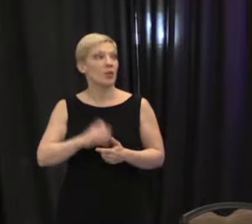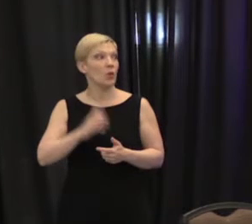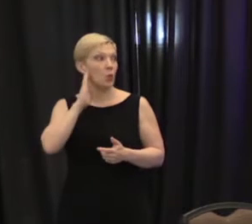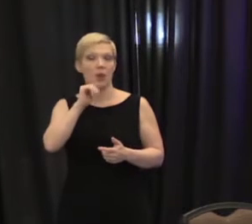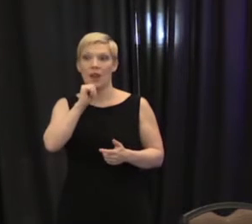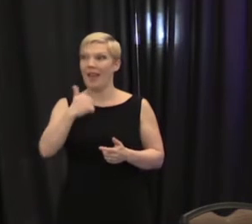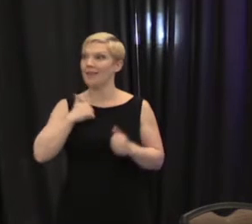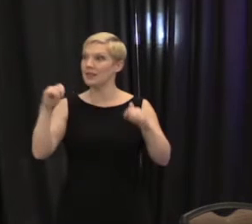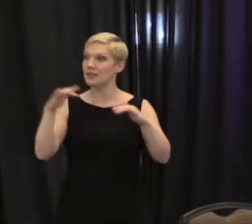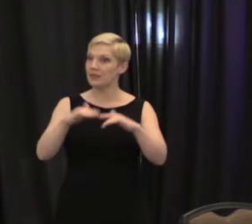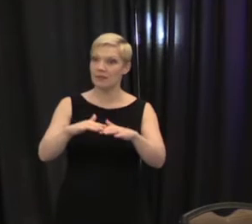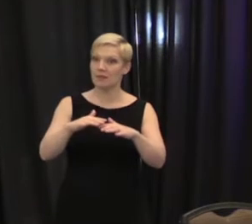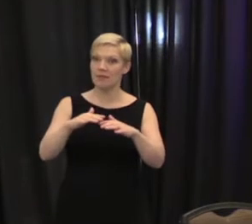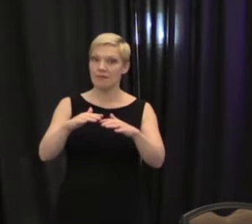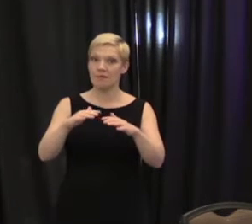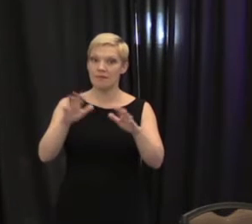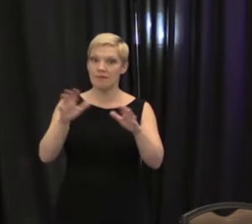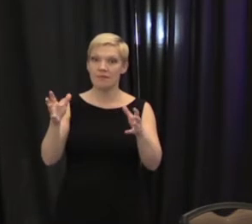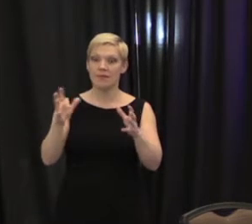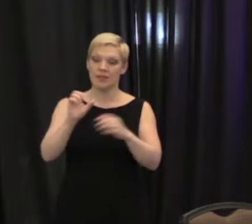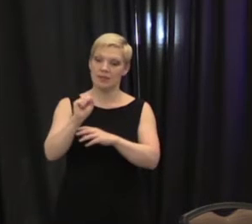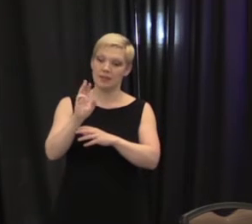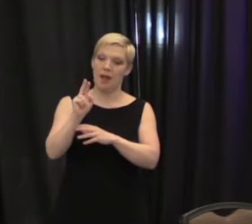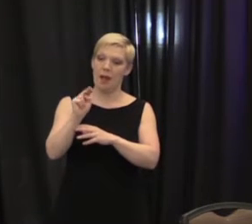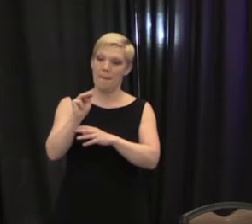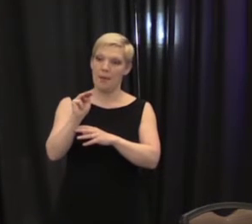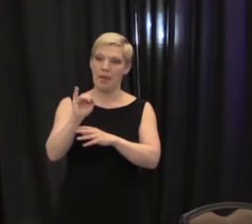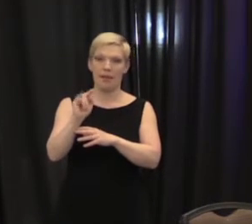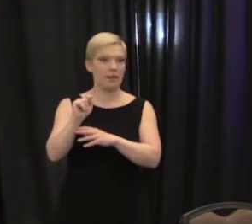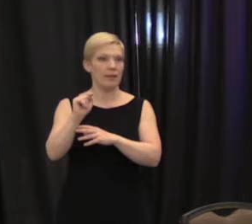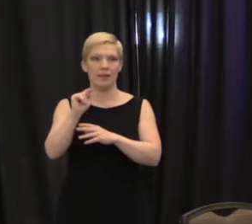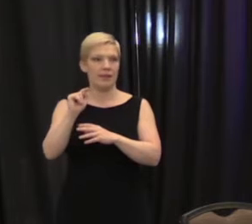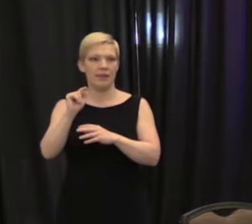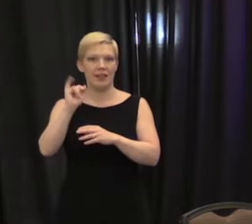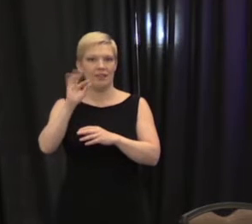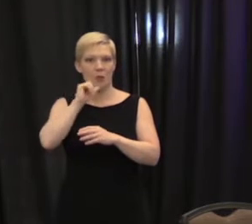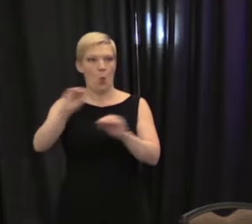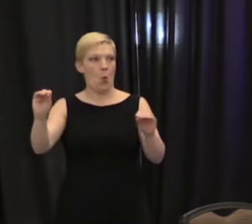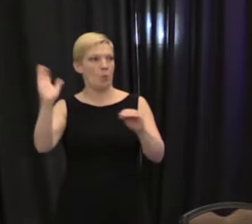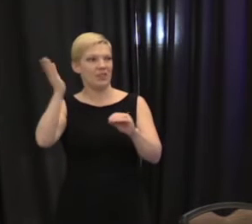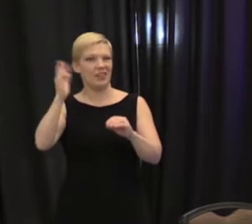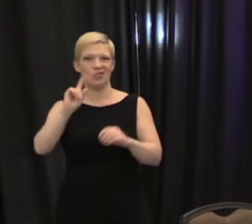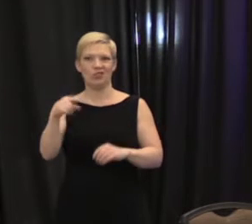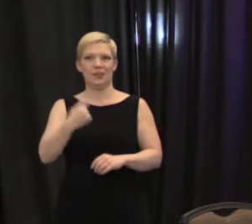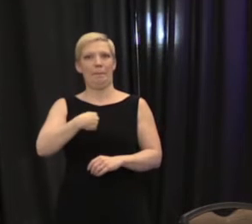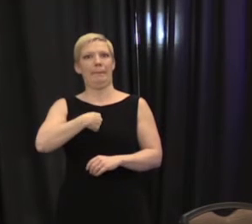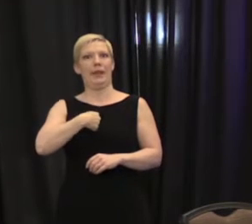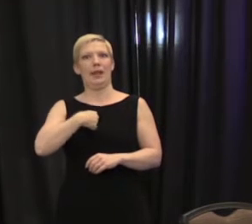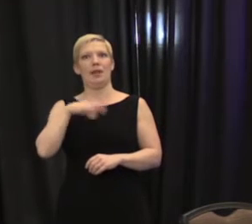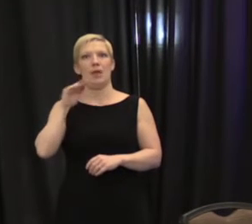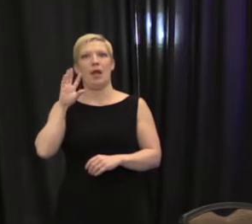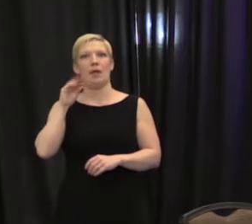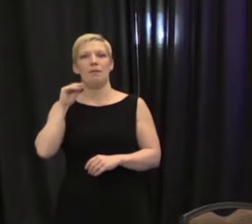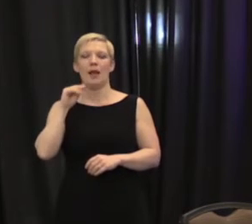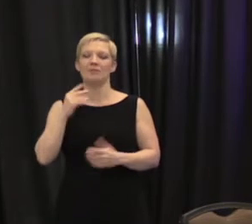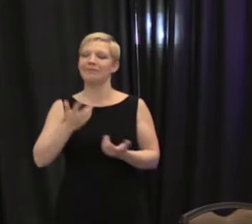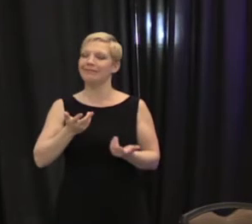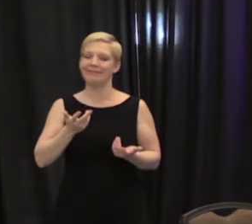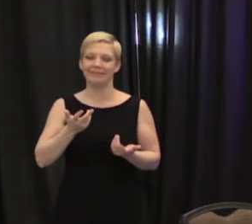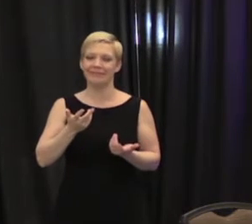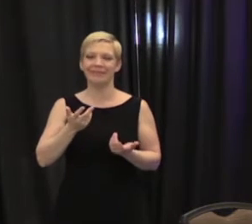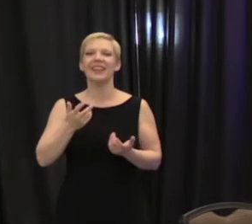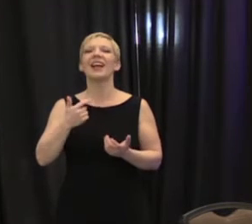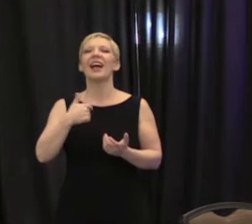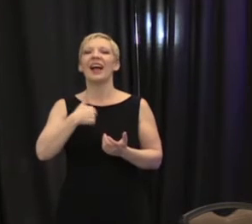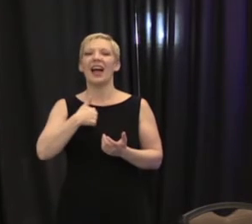summit if there weren't presenters. It would just be me running my mouth. Thank you, on behalf of everybody, that